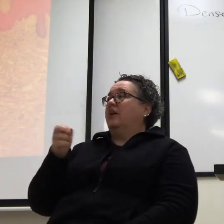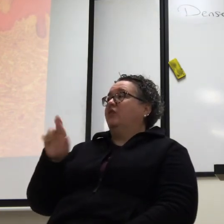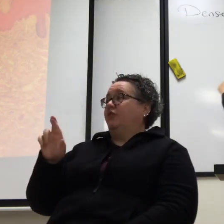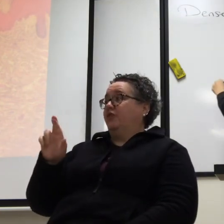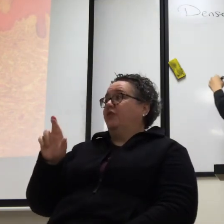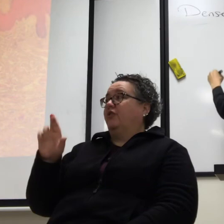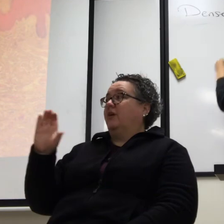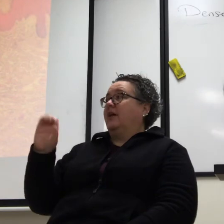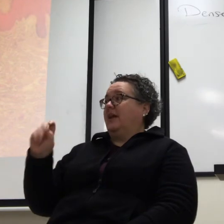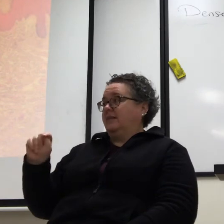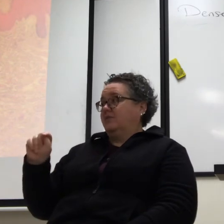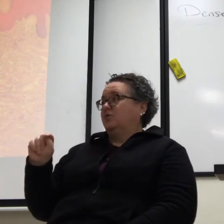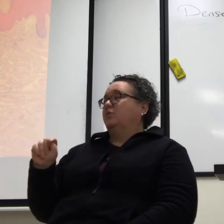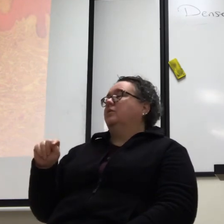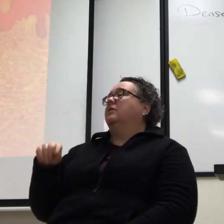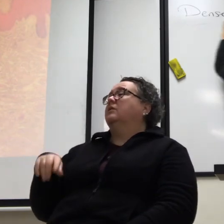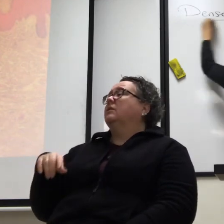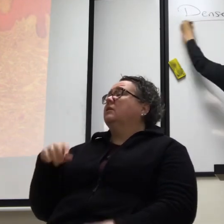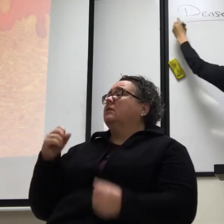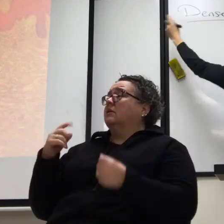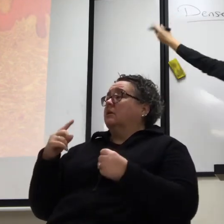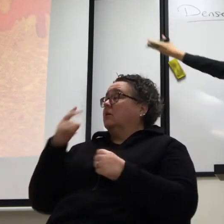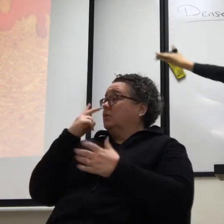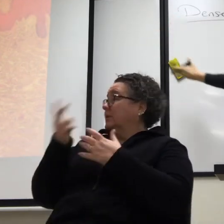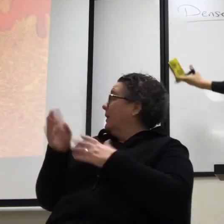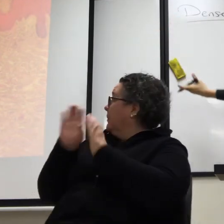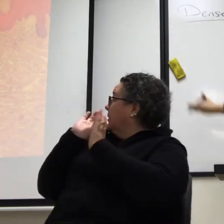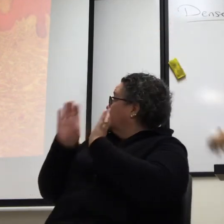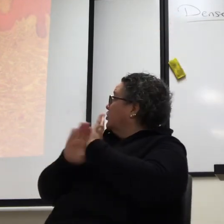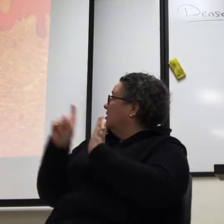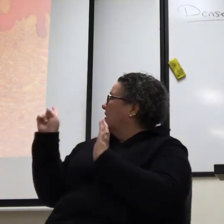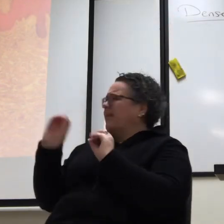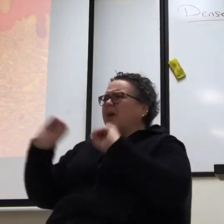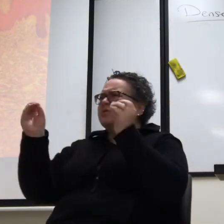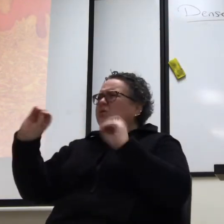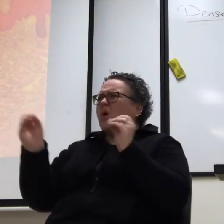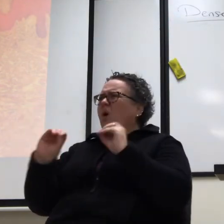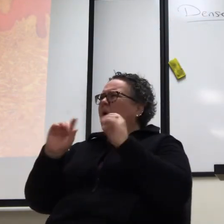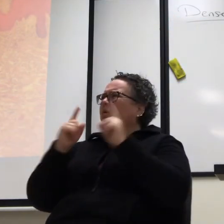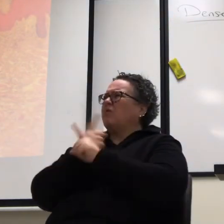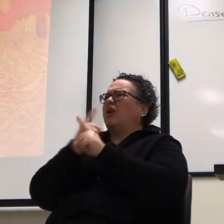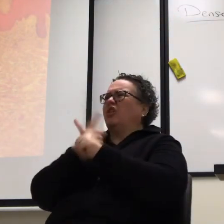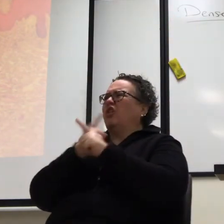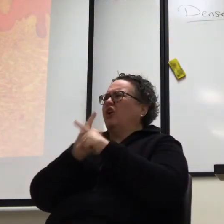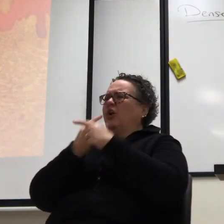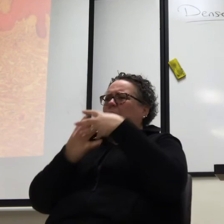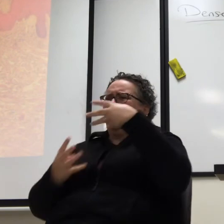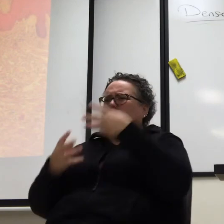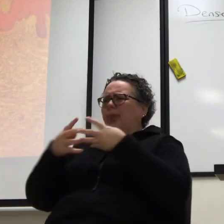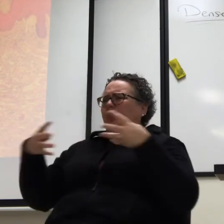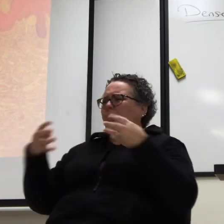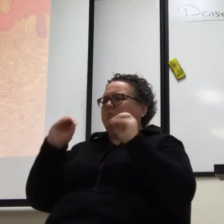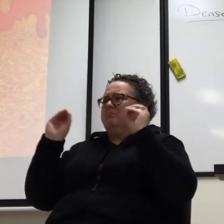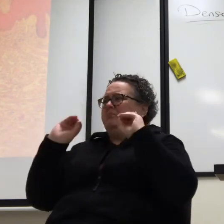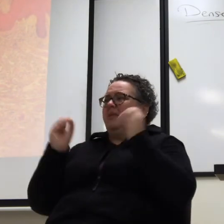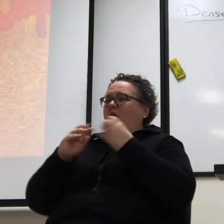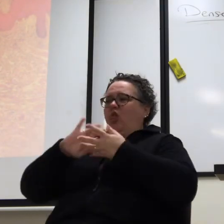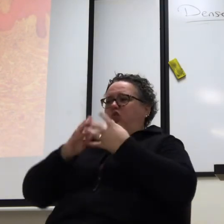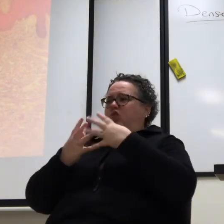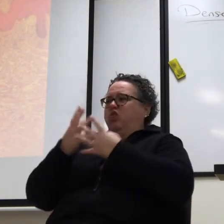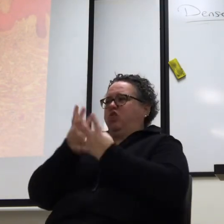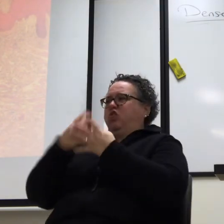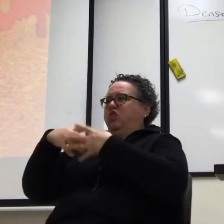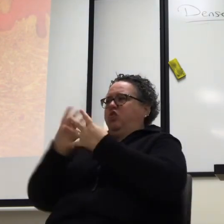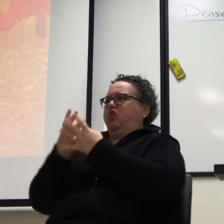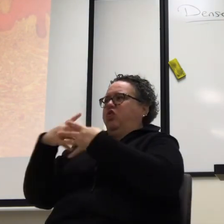So dense irregular connective tissue, well, you can look at the picture. There's no regular orientation to the collagen fibers. The collagen bundles are